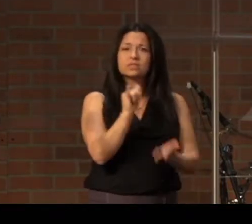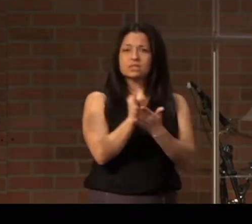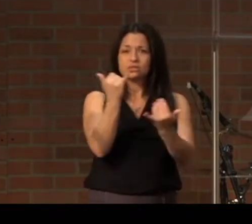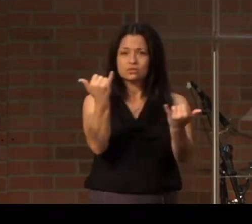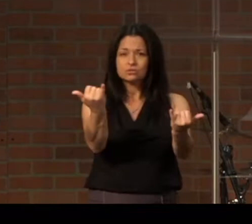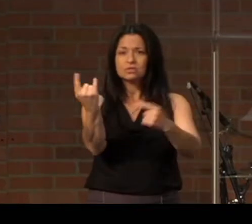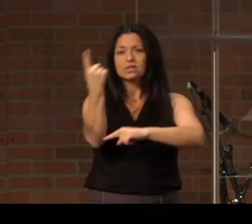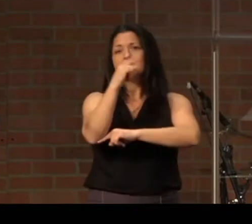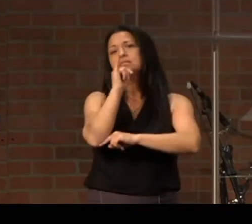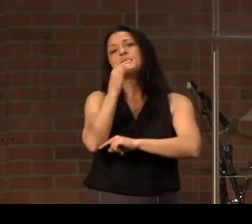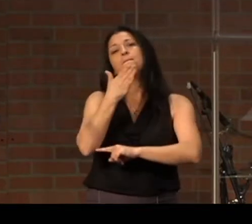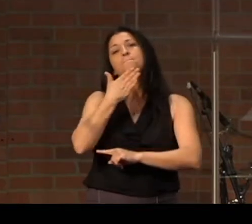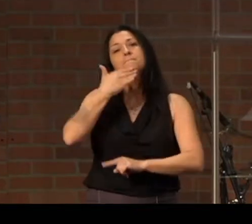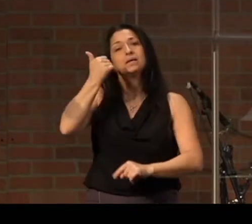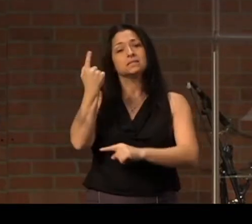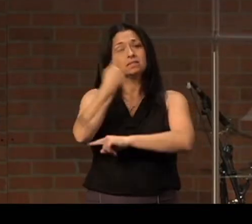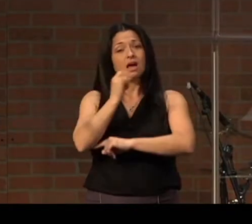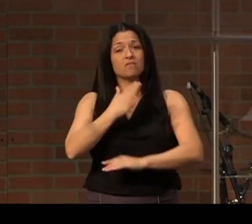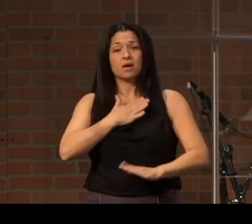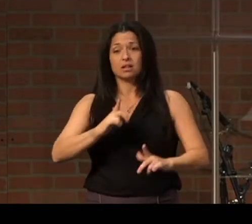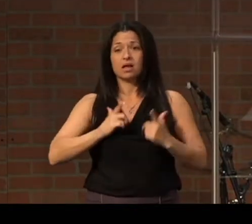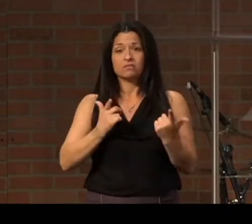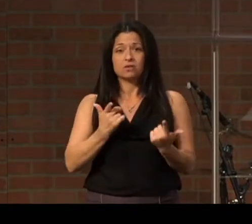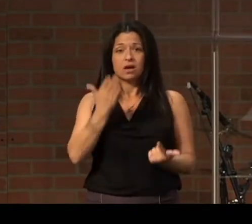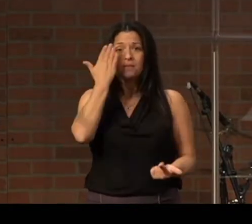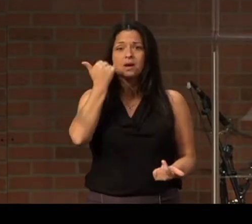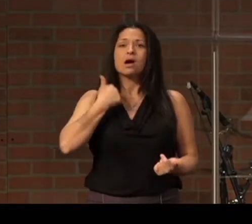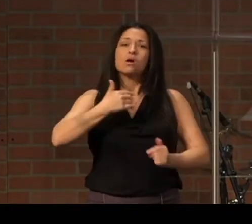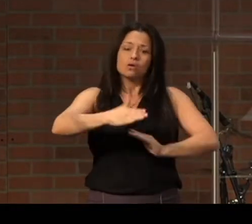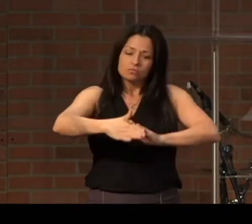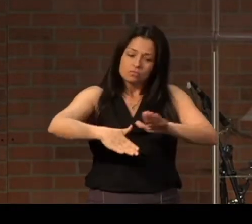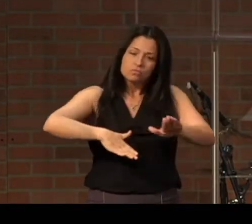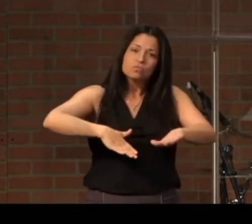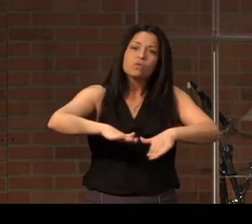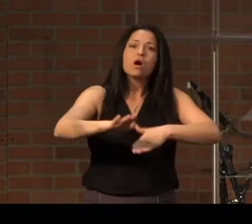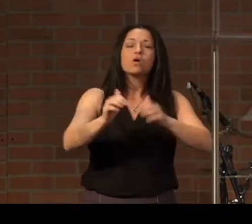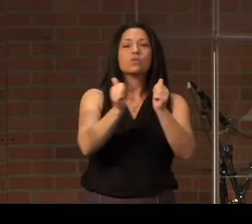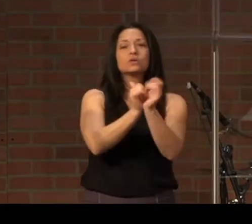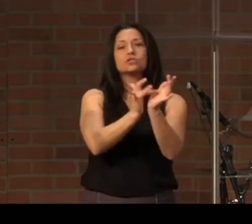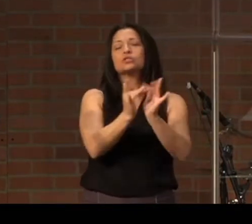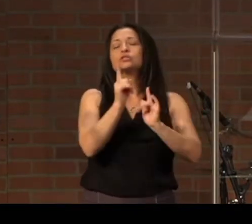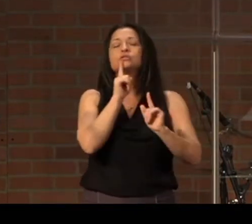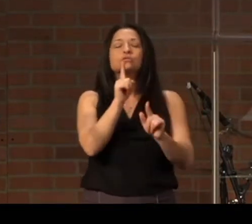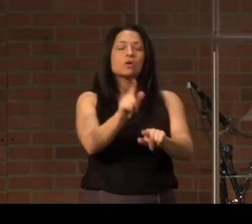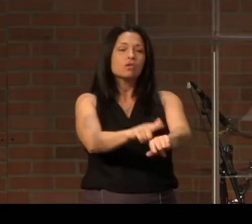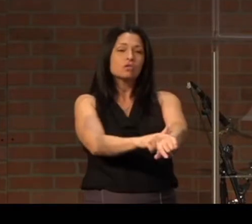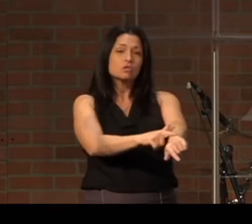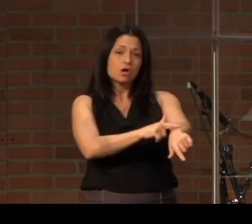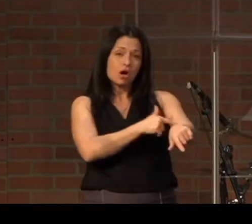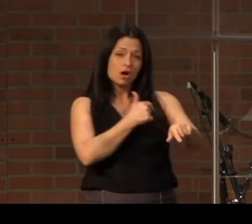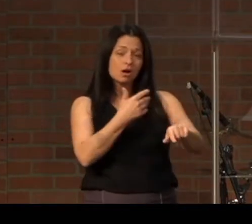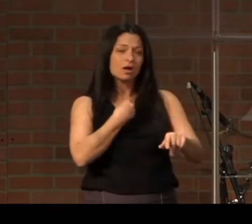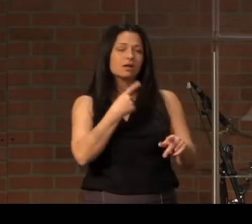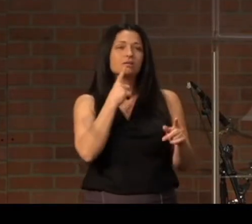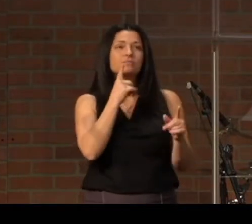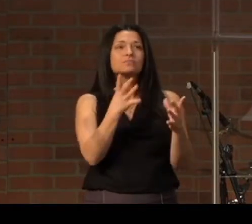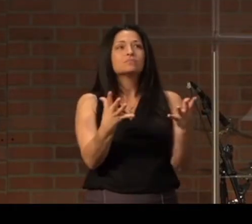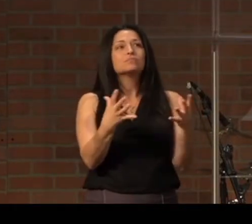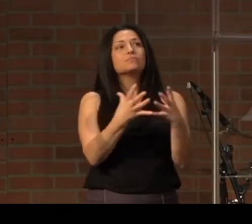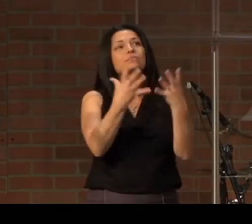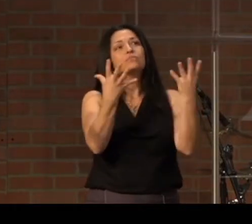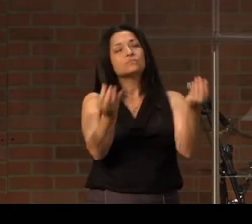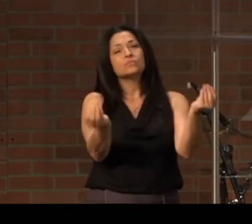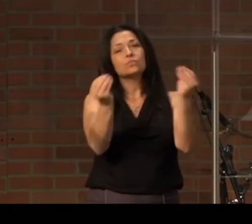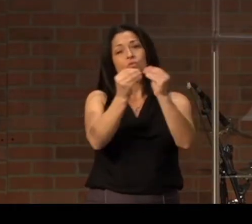today is the best day of my life? Because I have walked with Jesus so long, and I am so much more aware